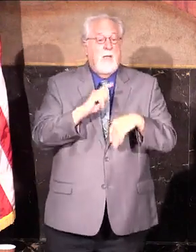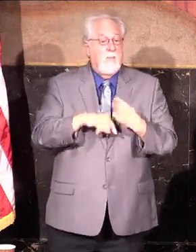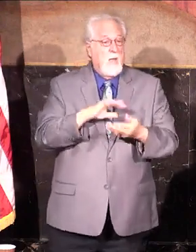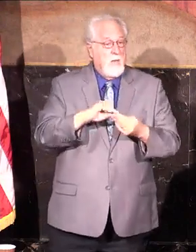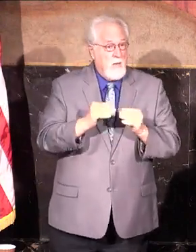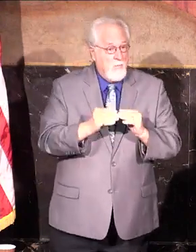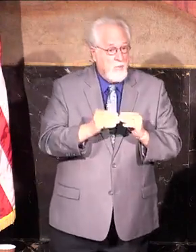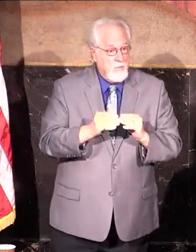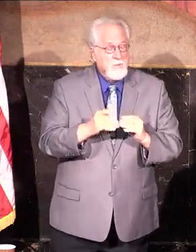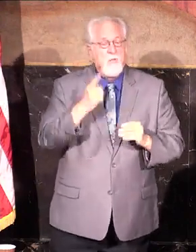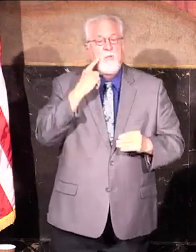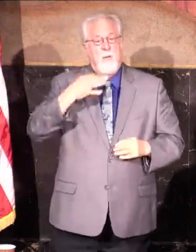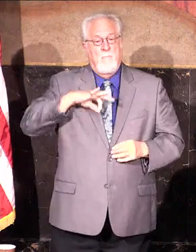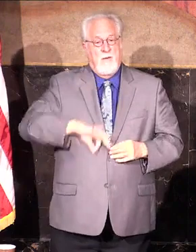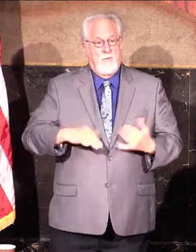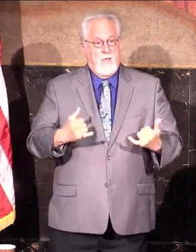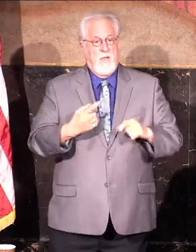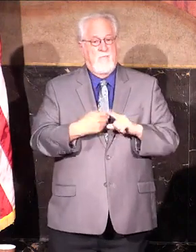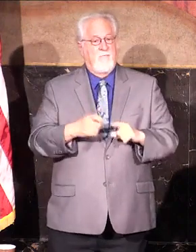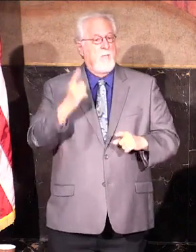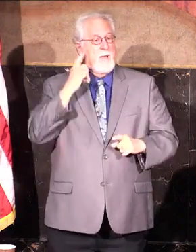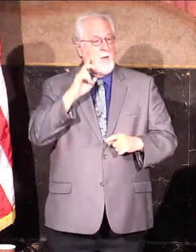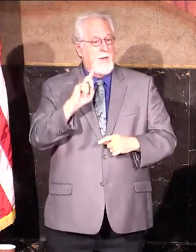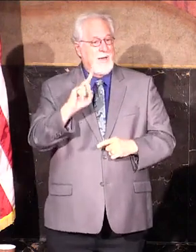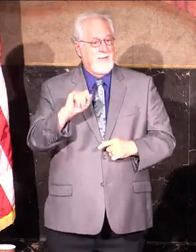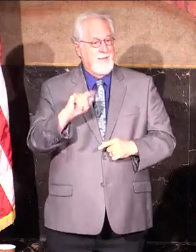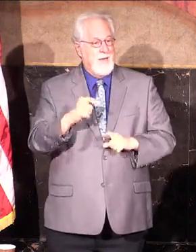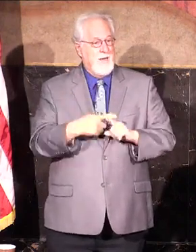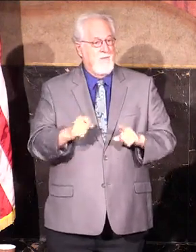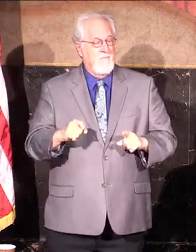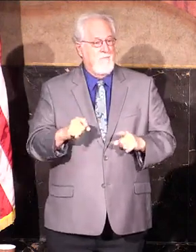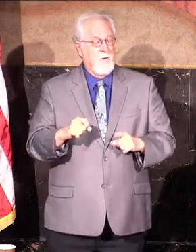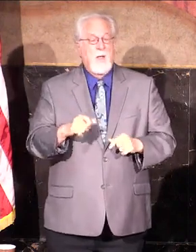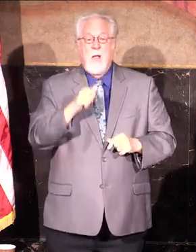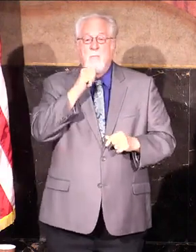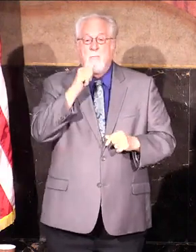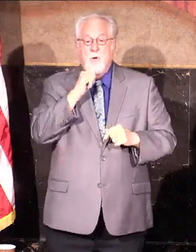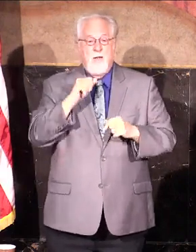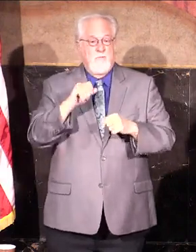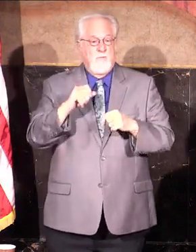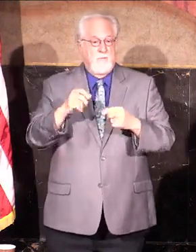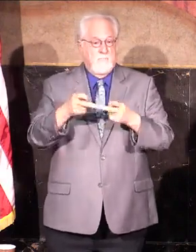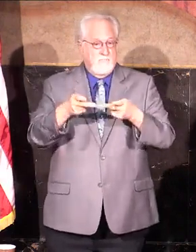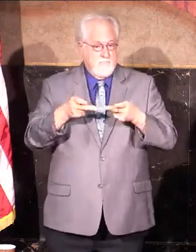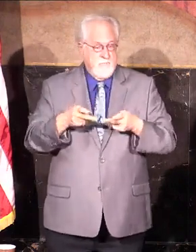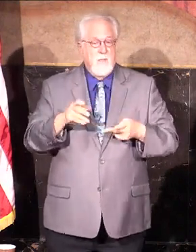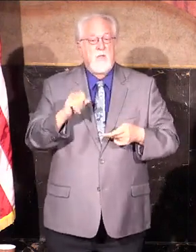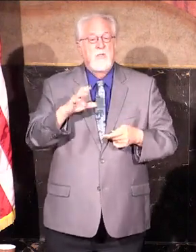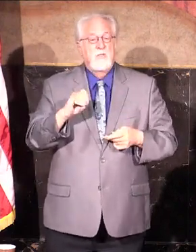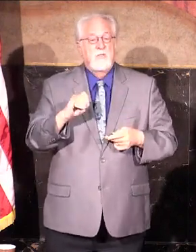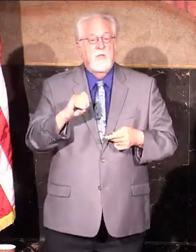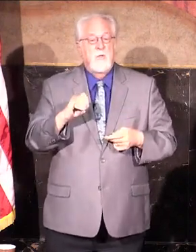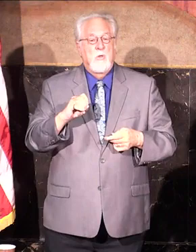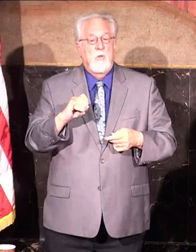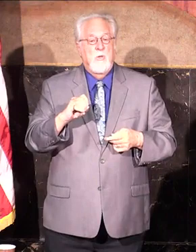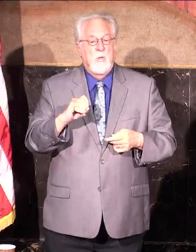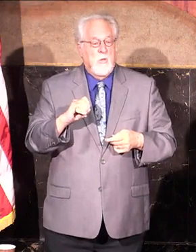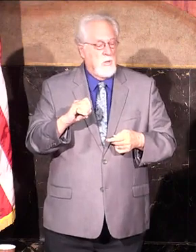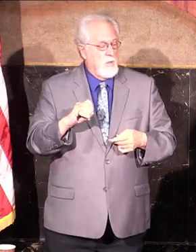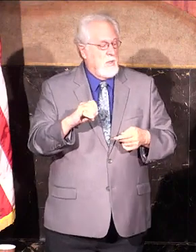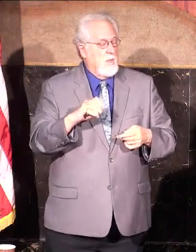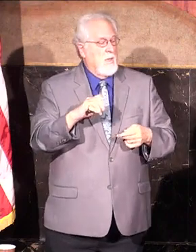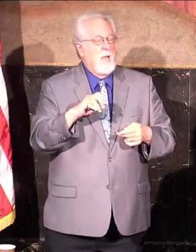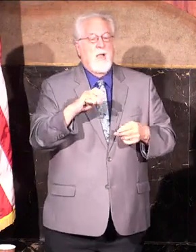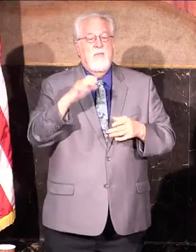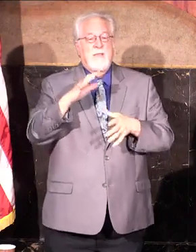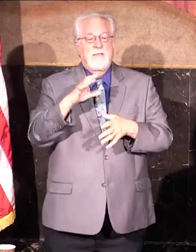we thought you might benefit today from hearing some data from the private sector. So Samesh Nigam, who's the